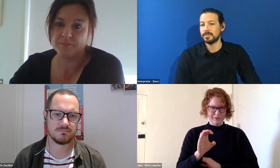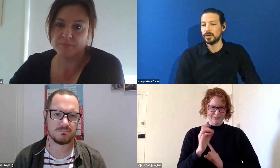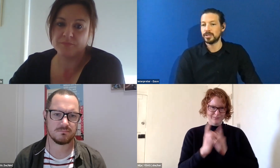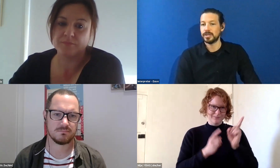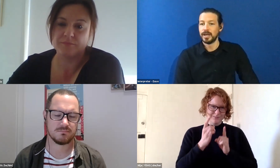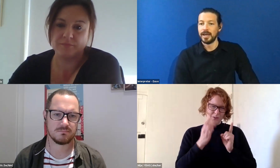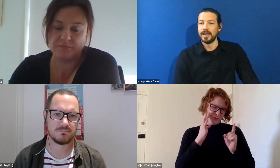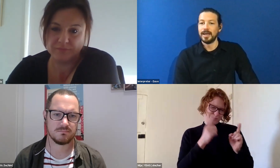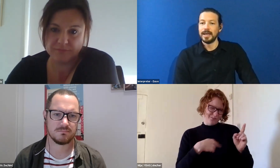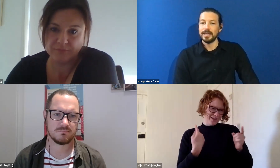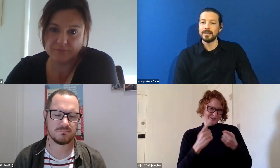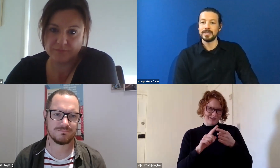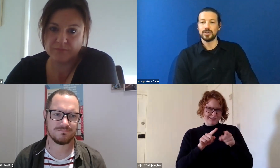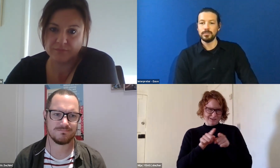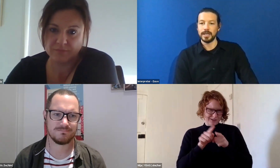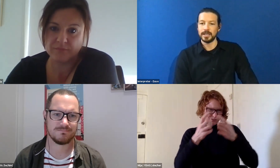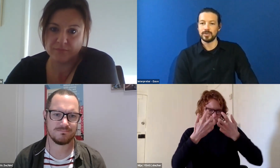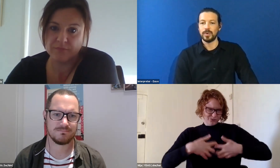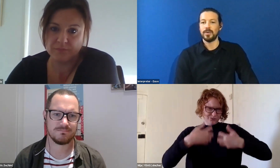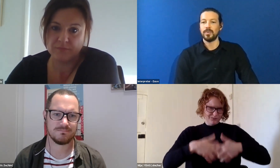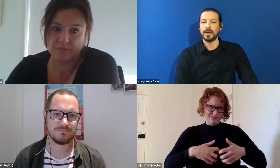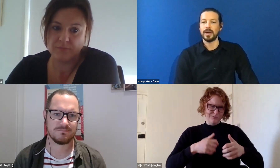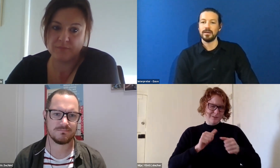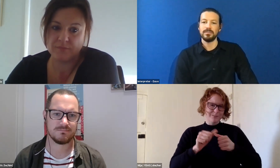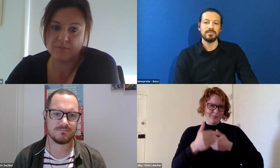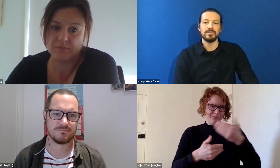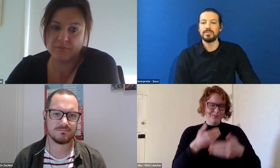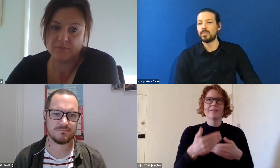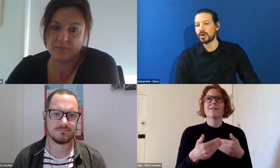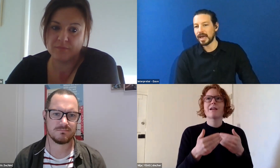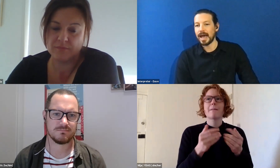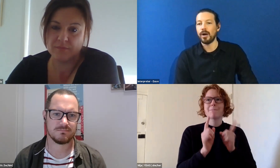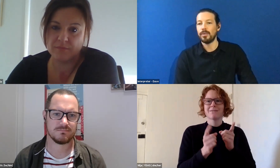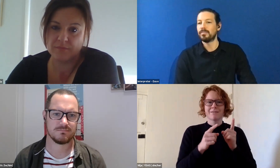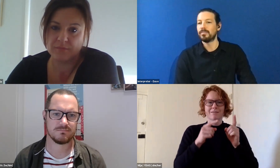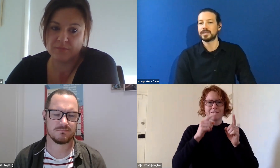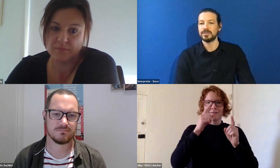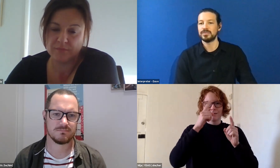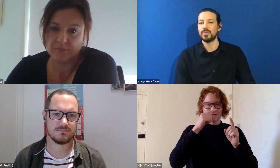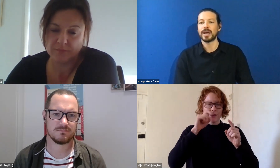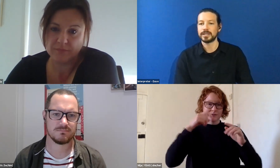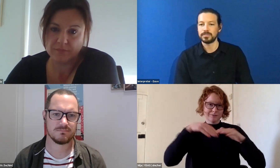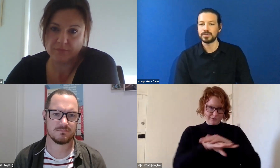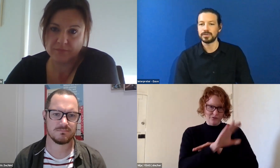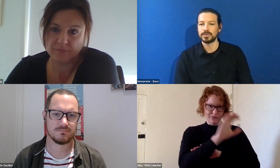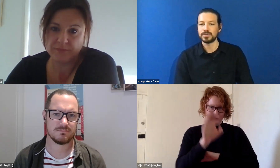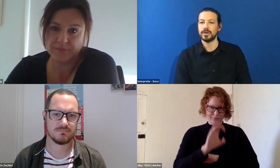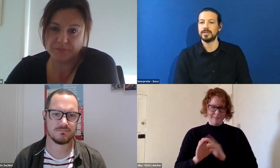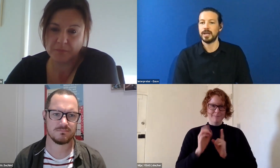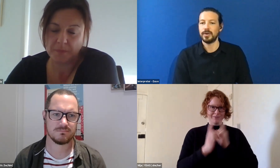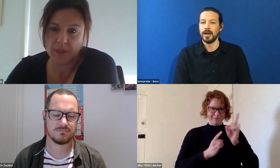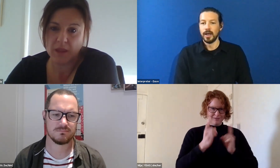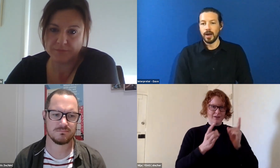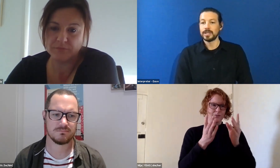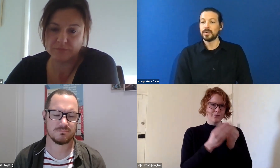quite distracting for this person. In these Zoom meetings, when we're working out how best to, you know, work out some